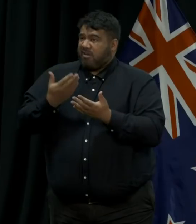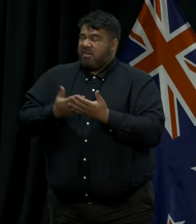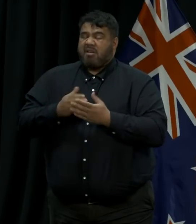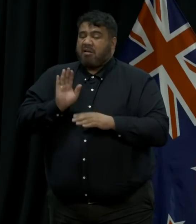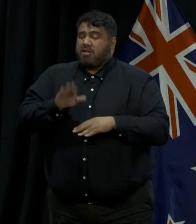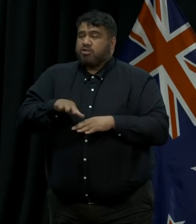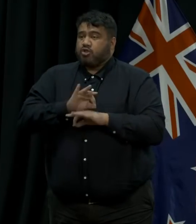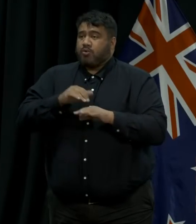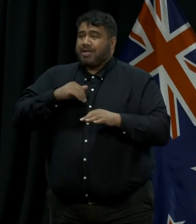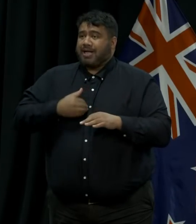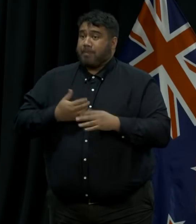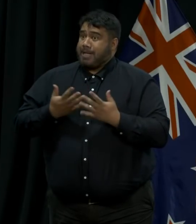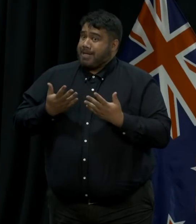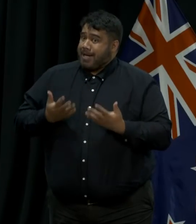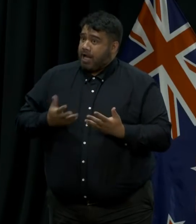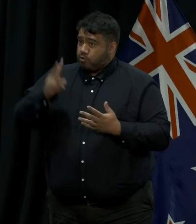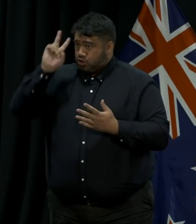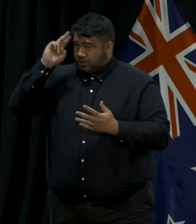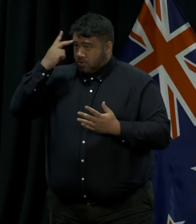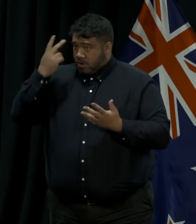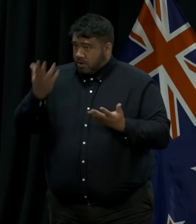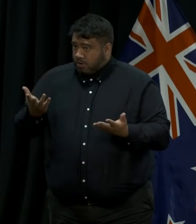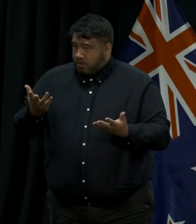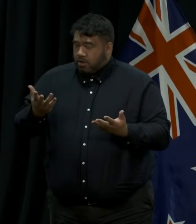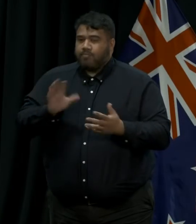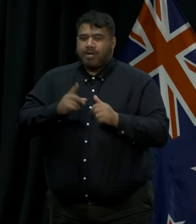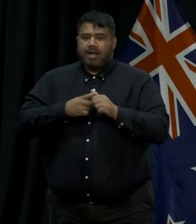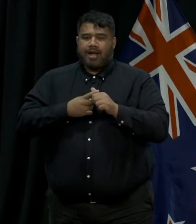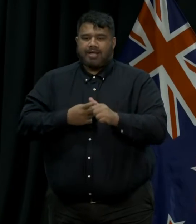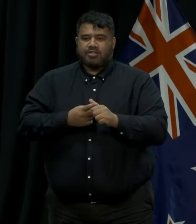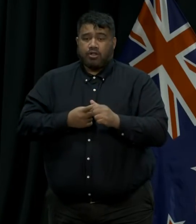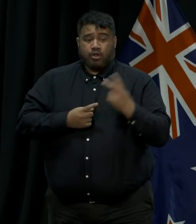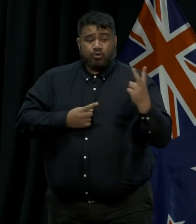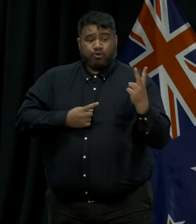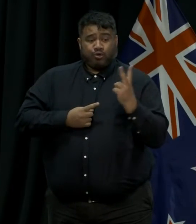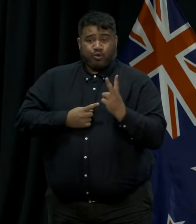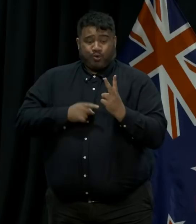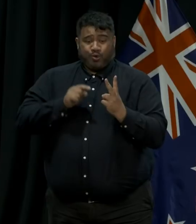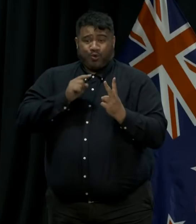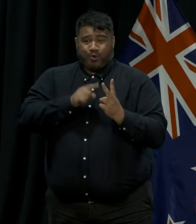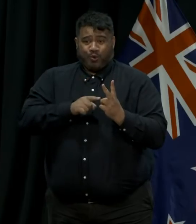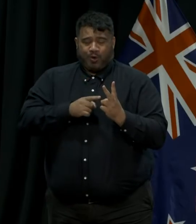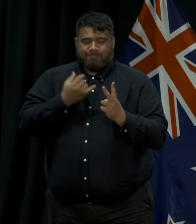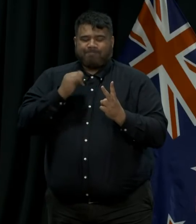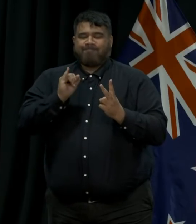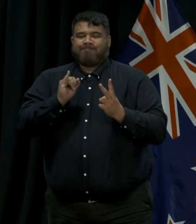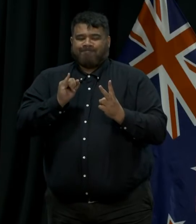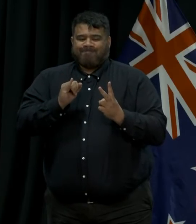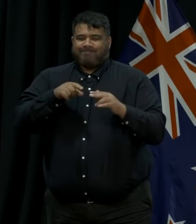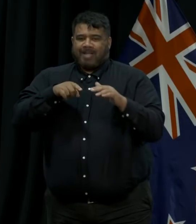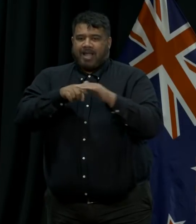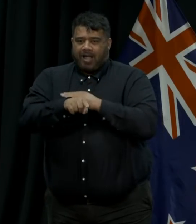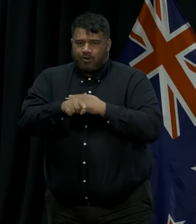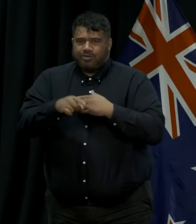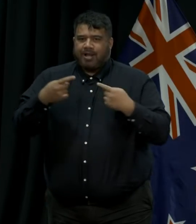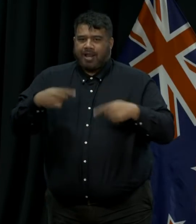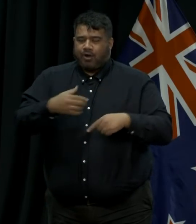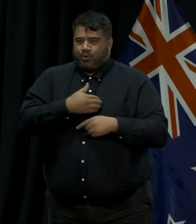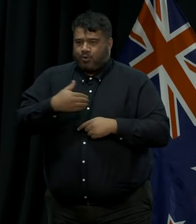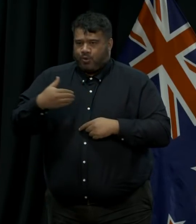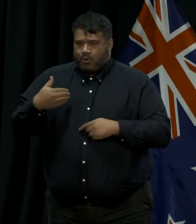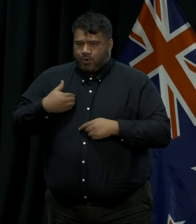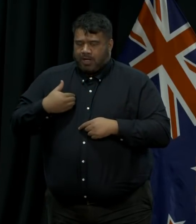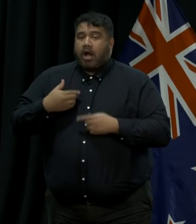is that for the two individuals here who were obviously under the wrong circumstances, but who were given the ability to leave